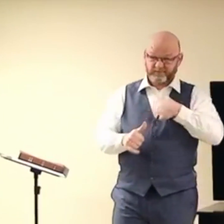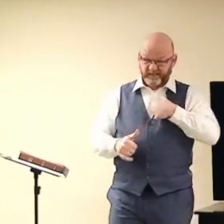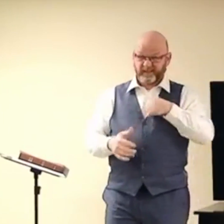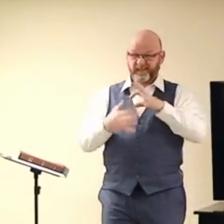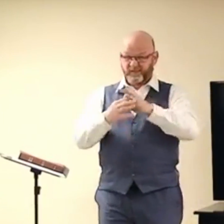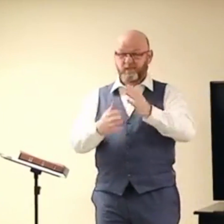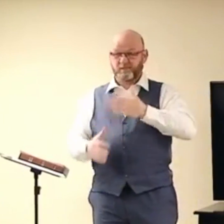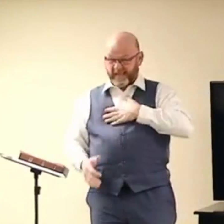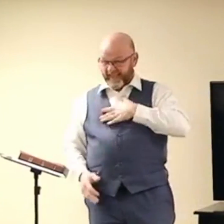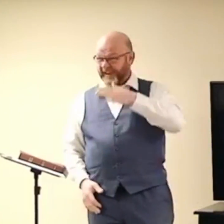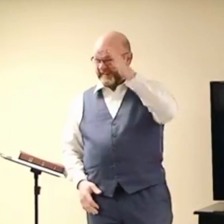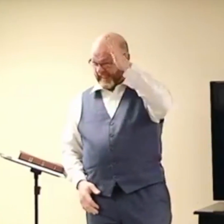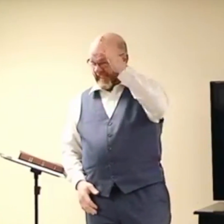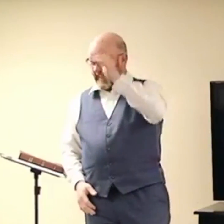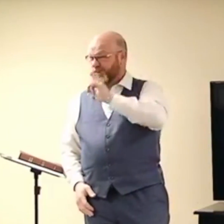And honestly,